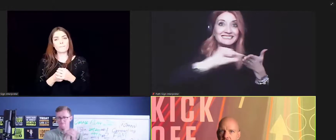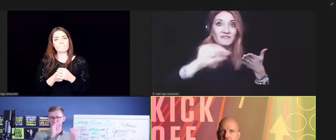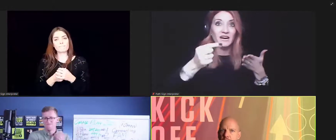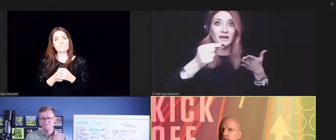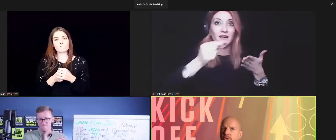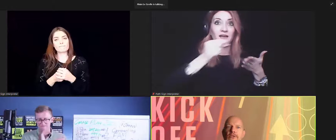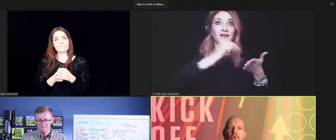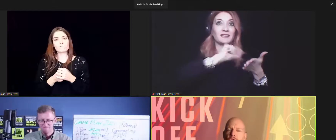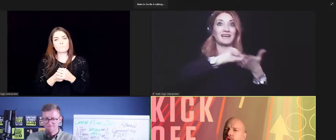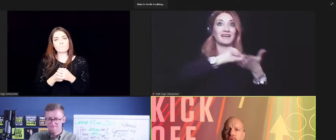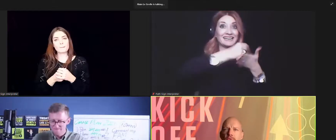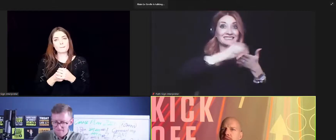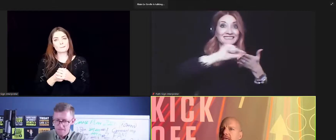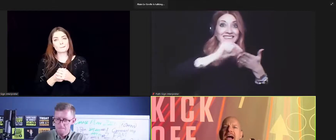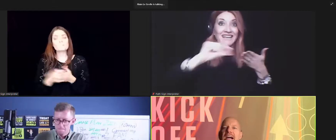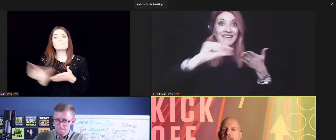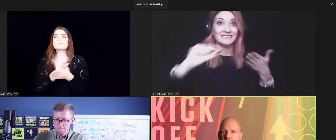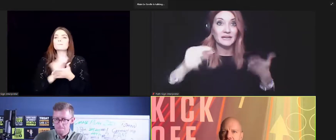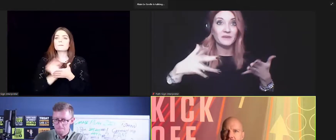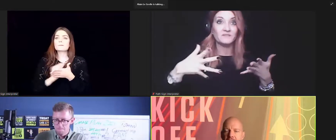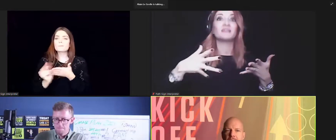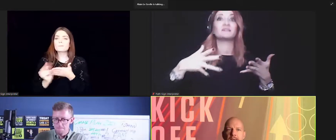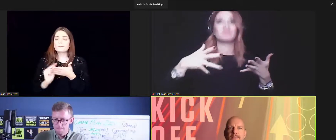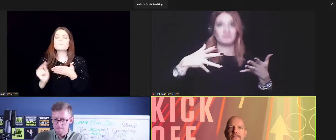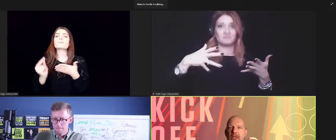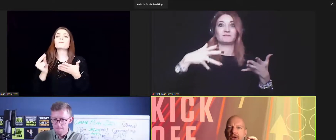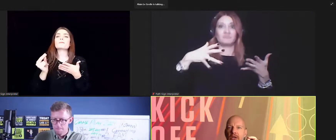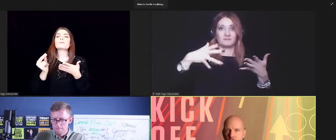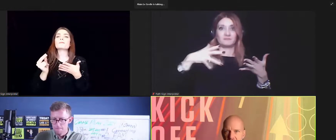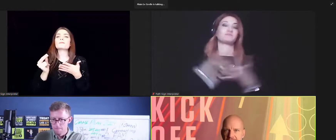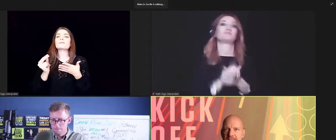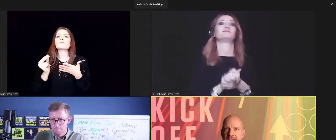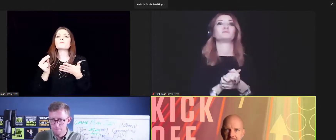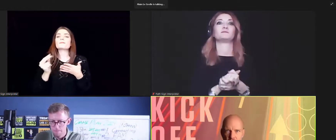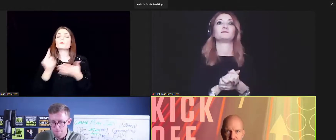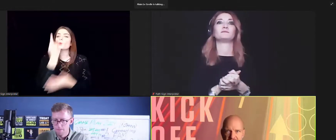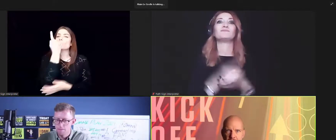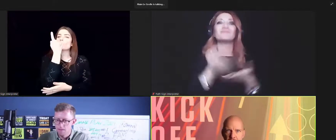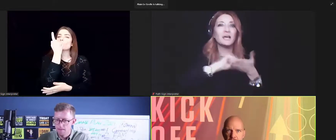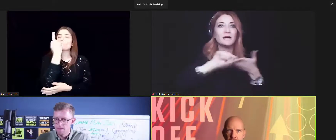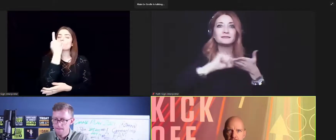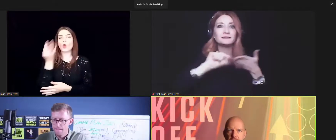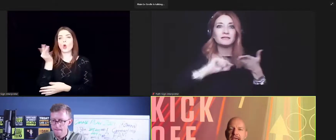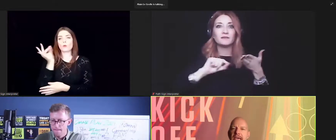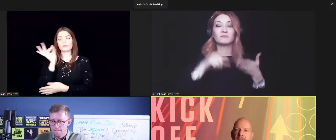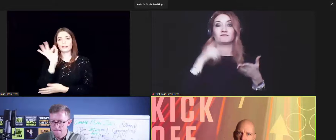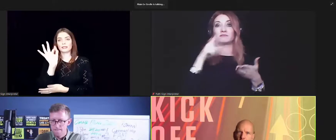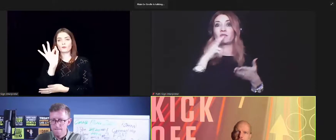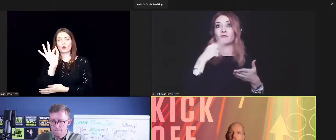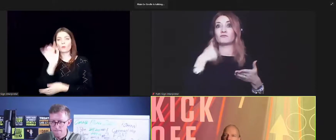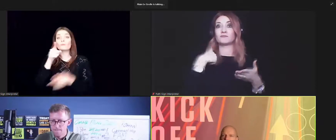comments. You can do 2, 3, I don't care. But writing is your statement.